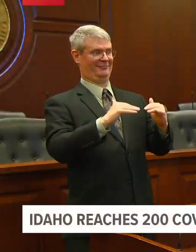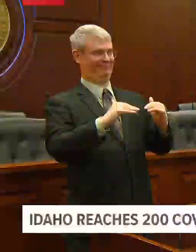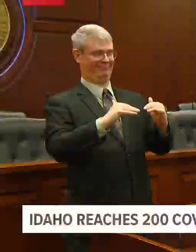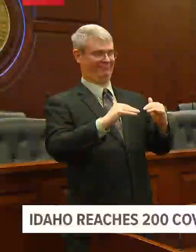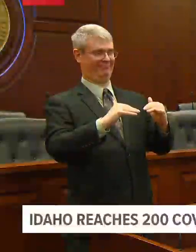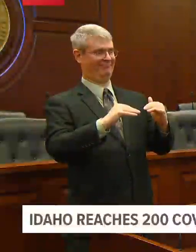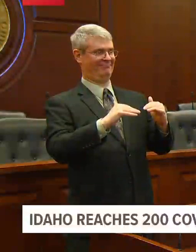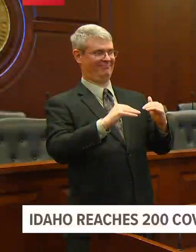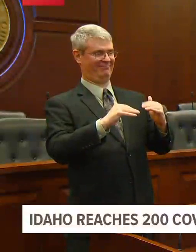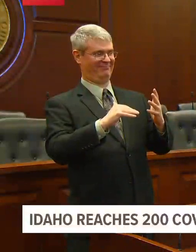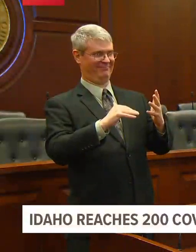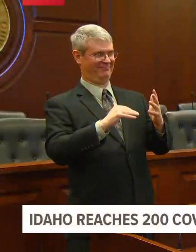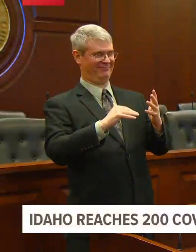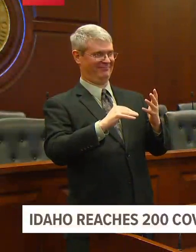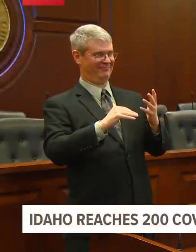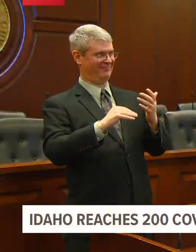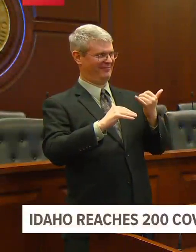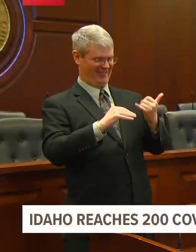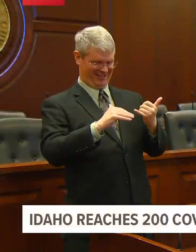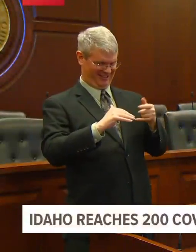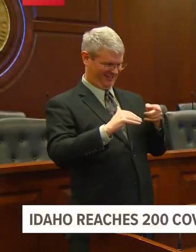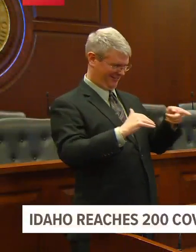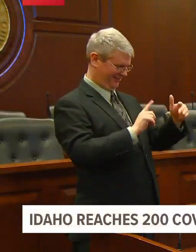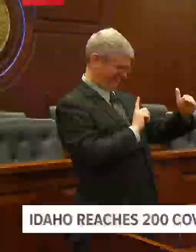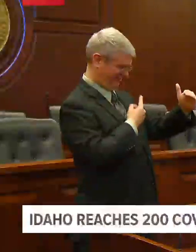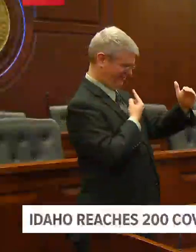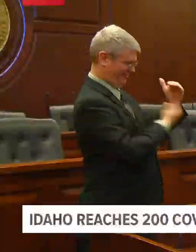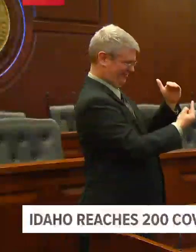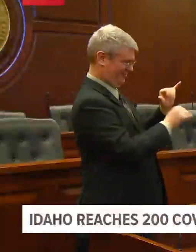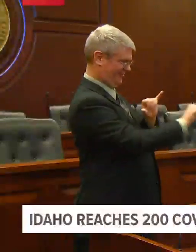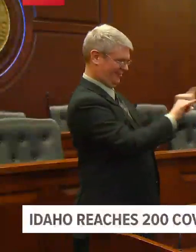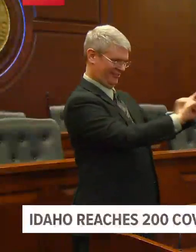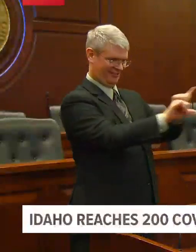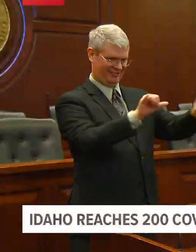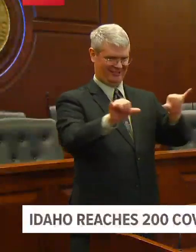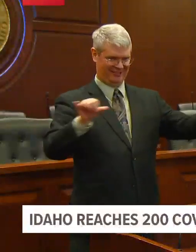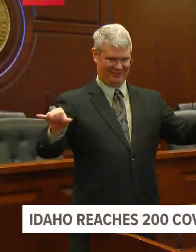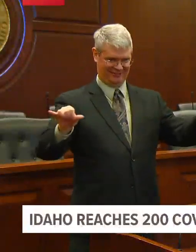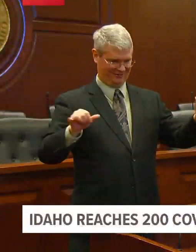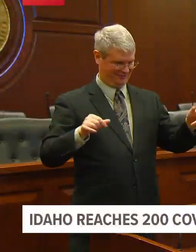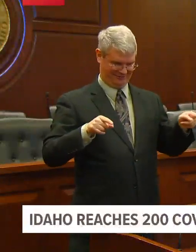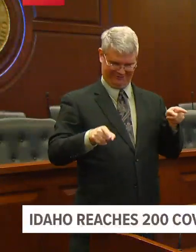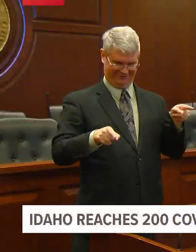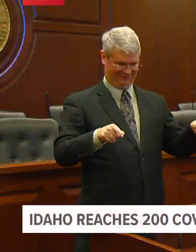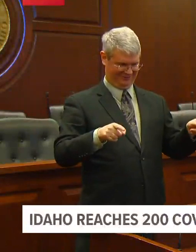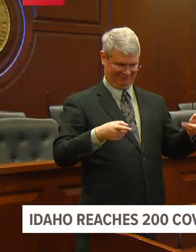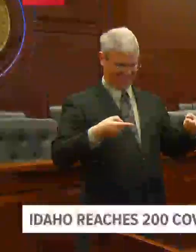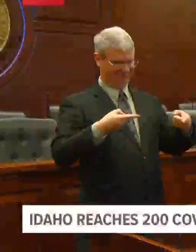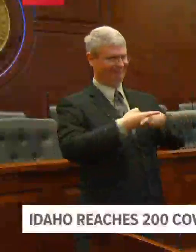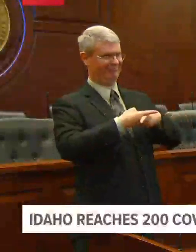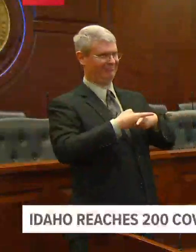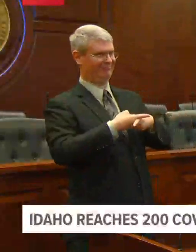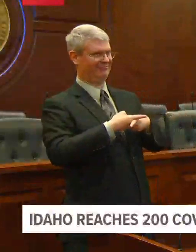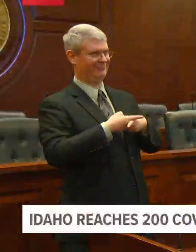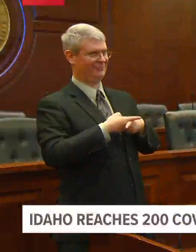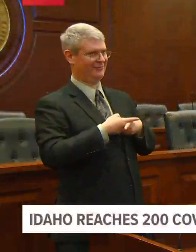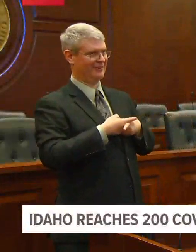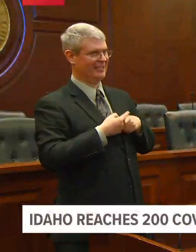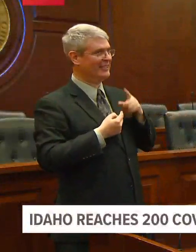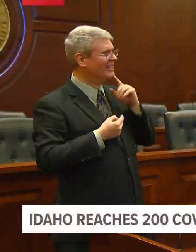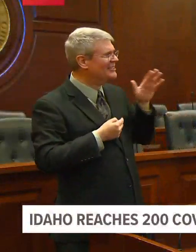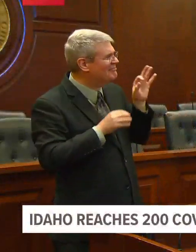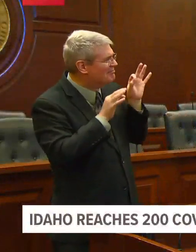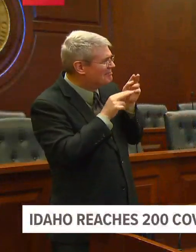21 days. But my authority under the code for a healthcare crisis, as it has